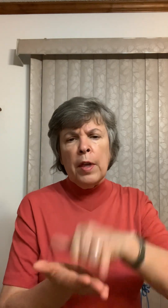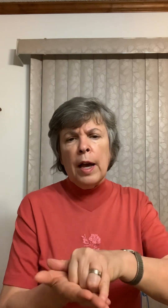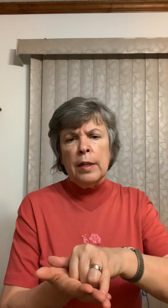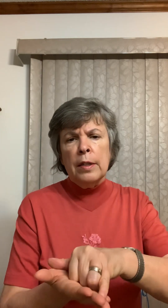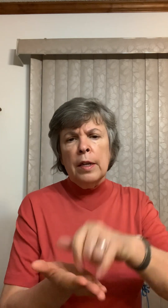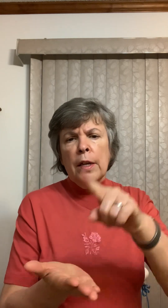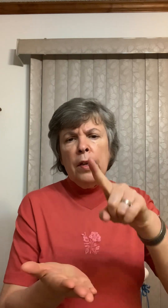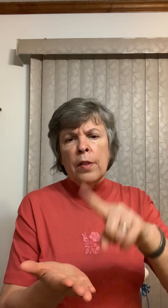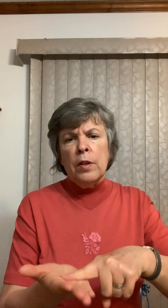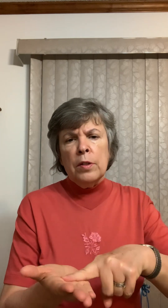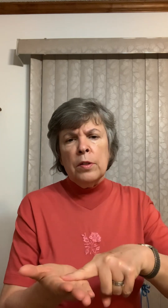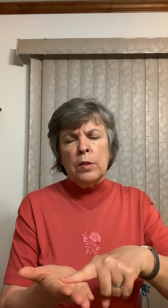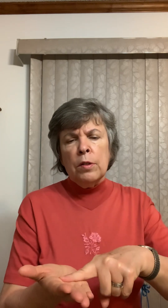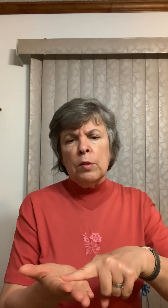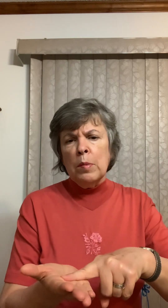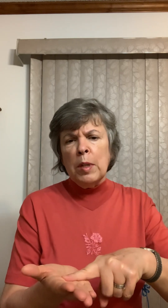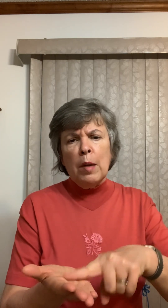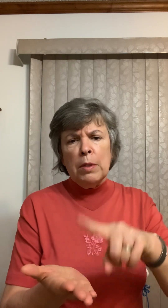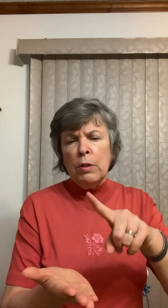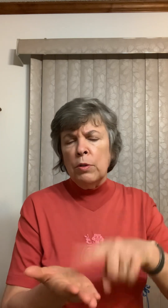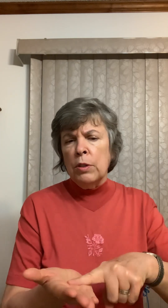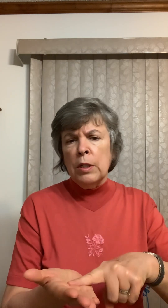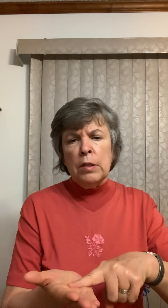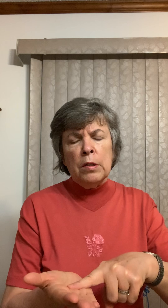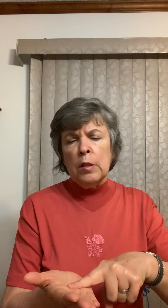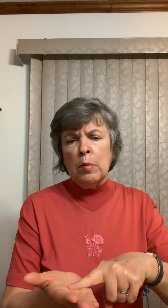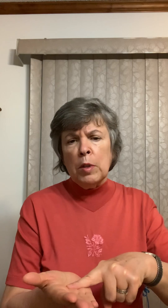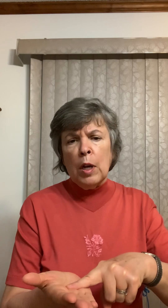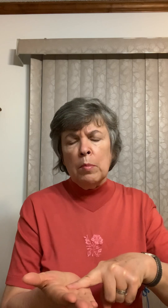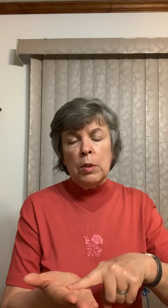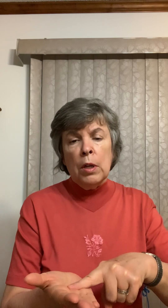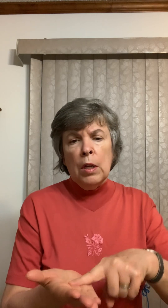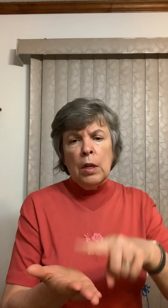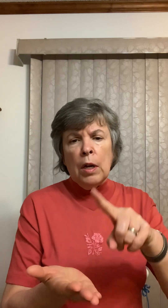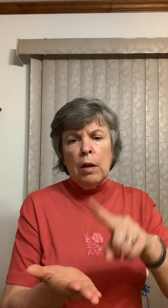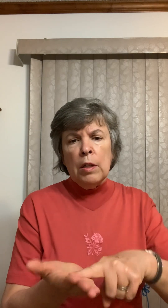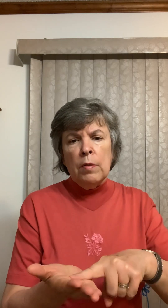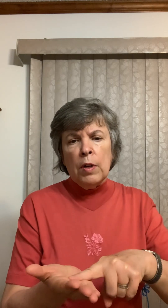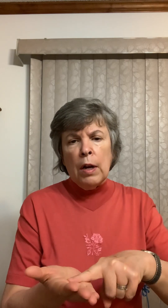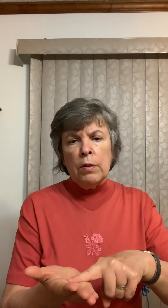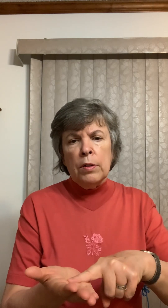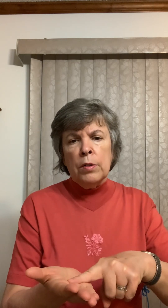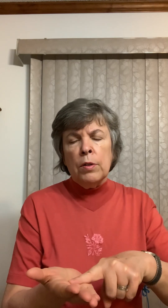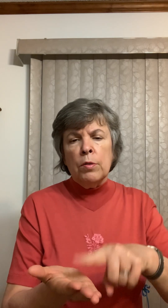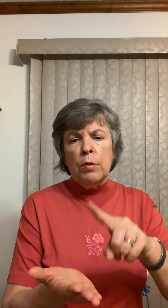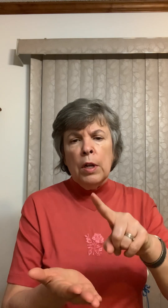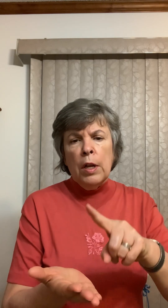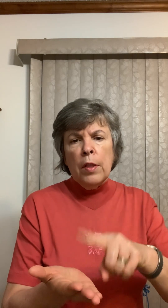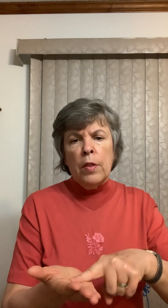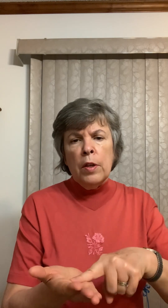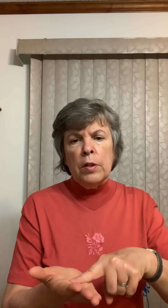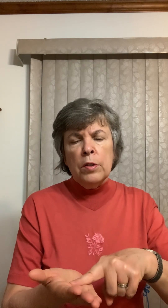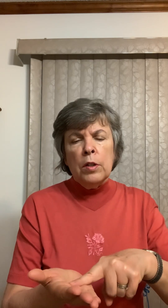That, this. So sometimes I'll use this, and sometimes I'll leave it out. So this.